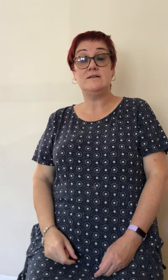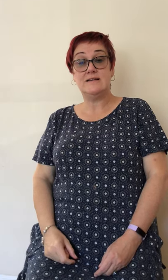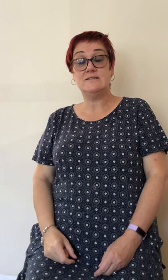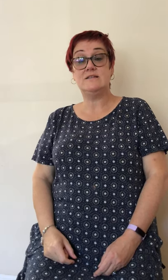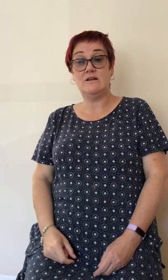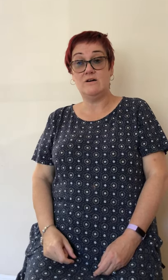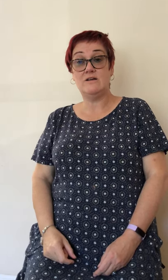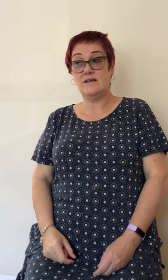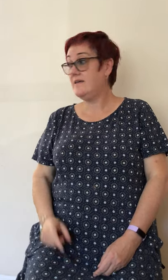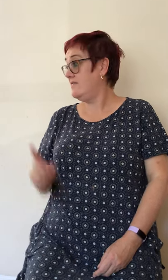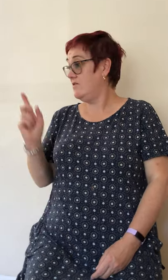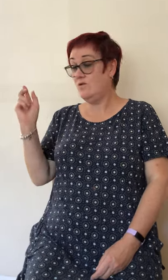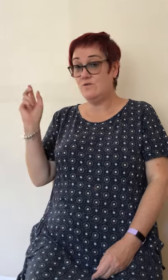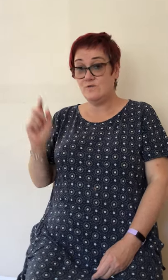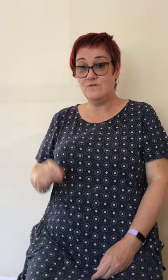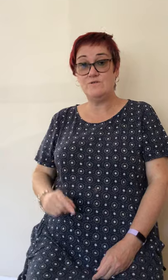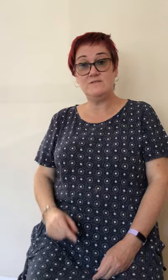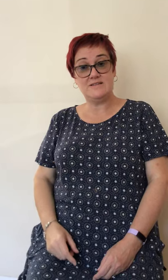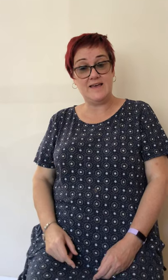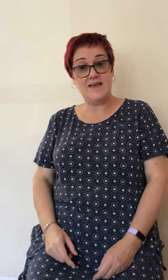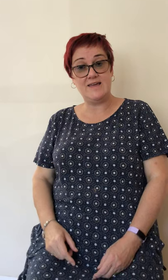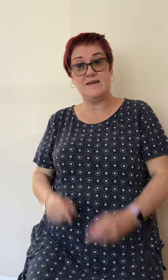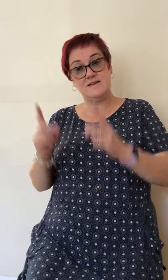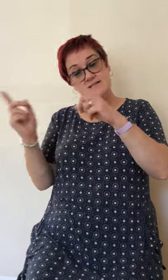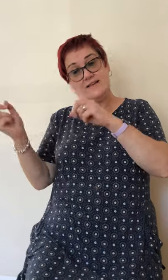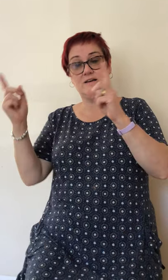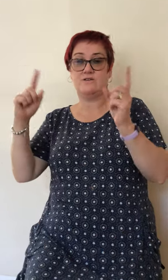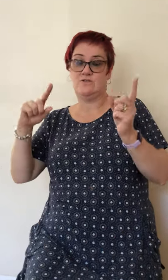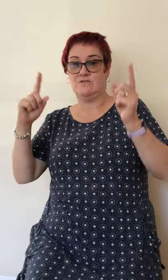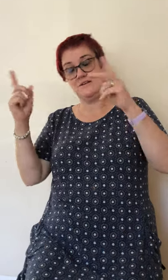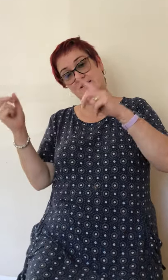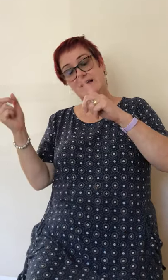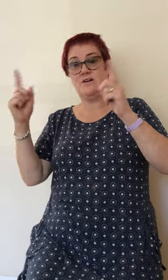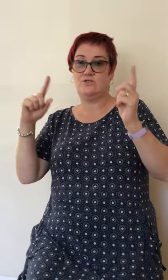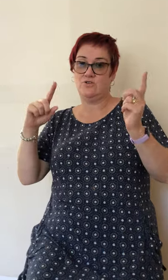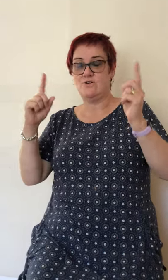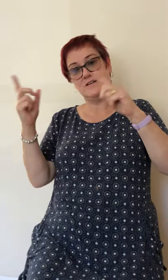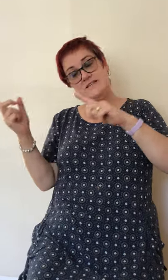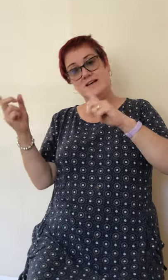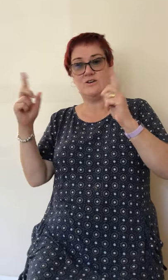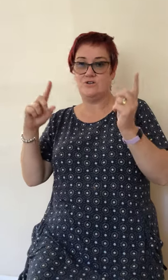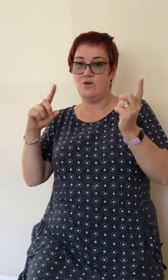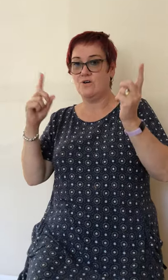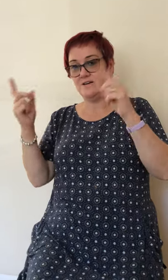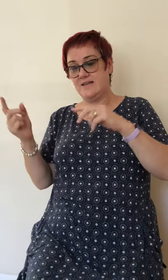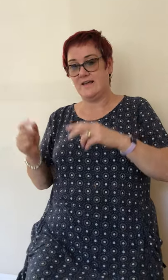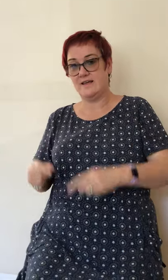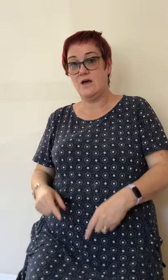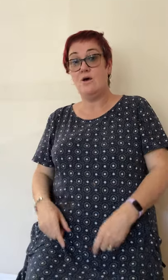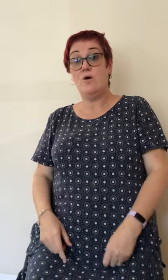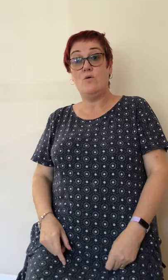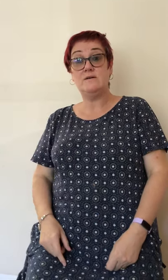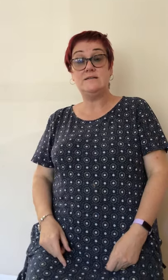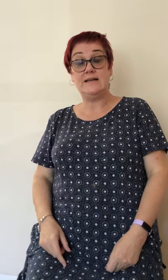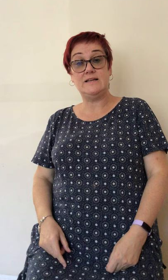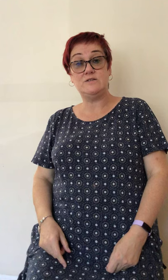does the clock in the hall say? Tick-tock, tick-tock, tick-tock, tick. What do little